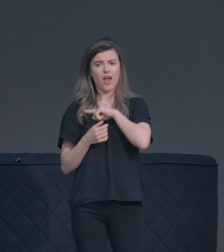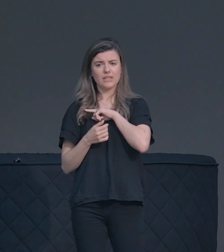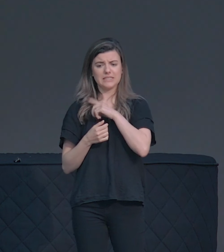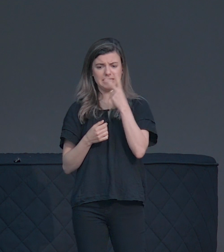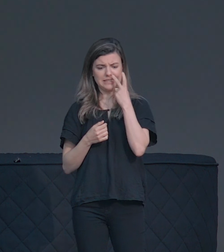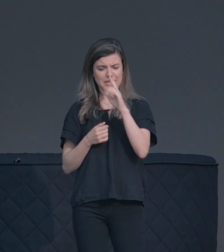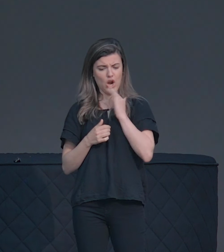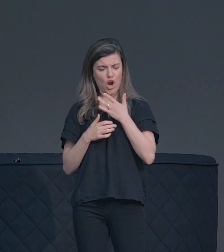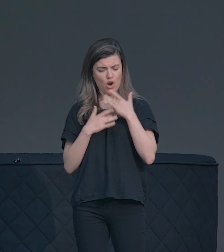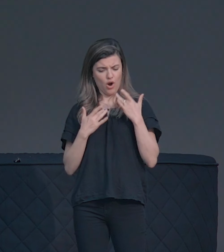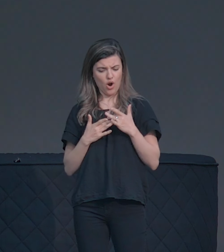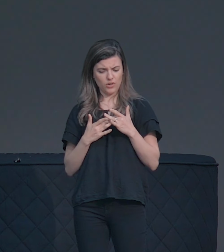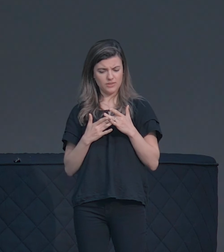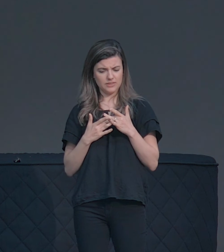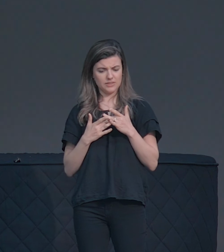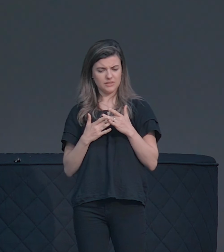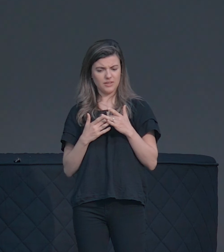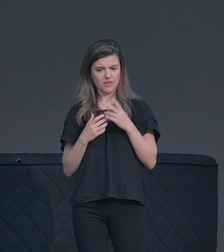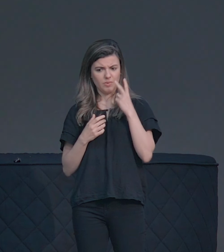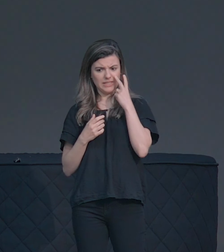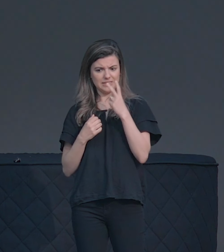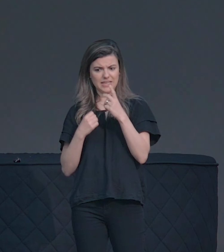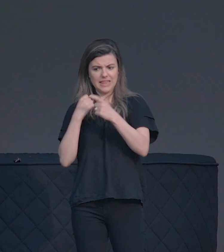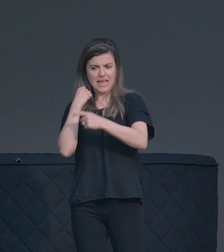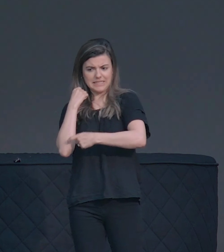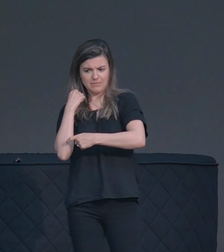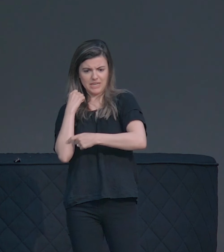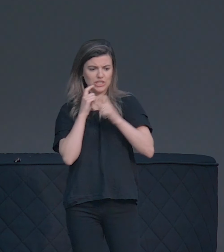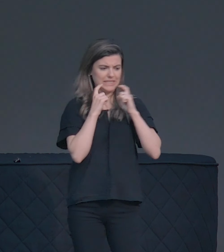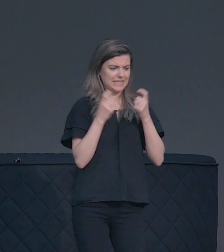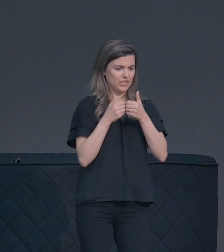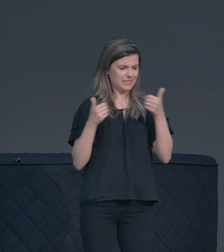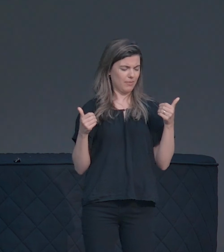hearts where temptation and sin are separate.